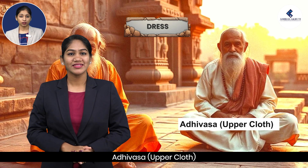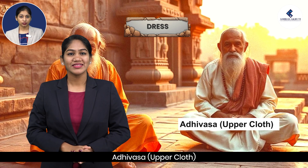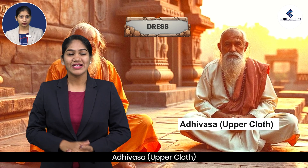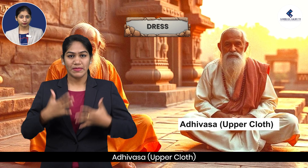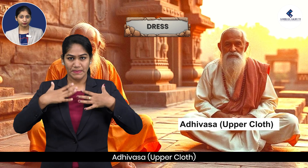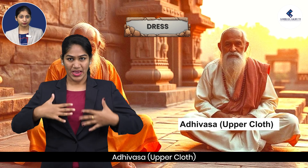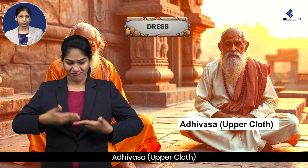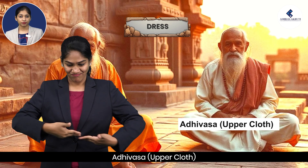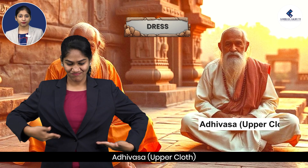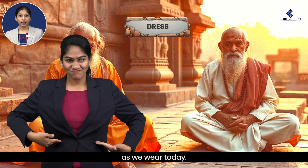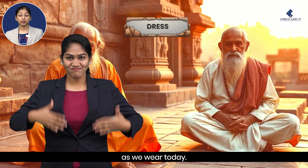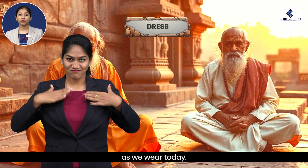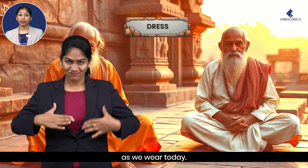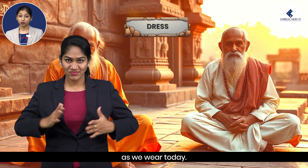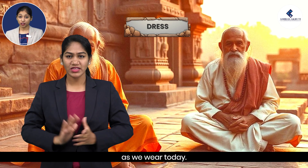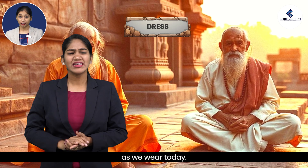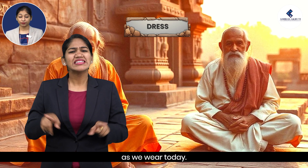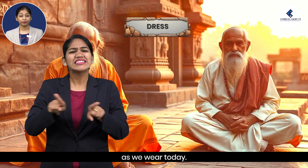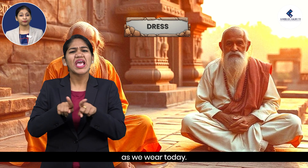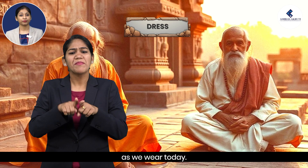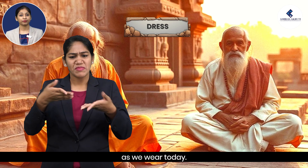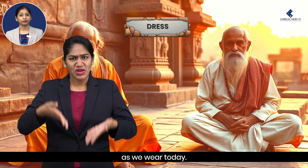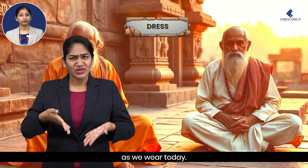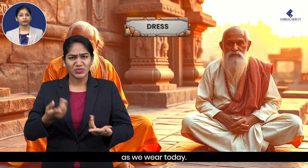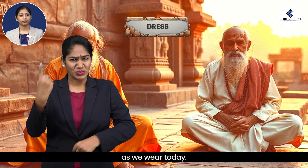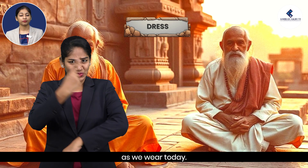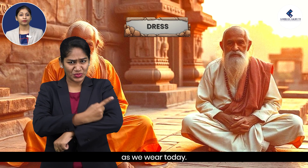upper cloth, as we wear today.